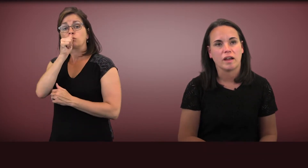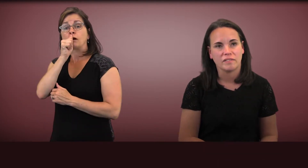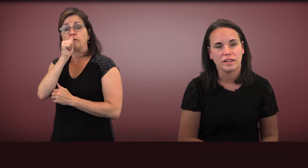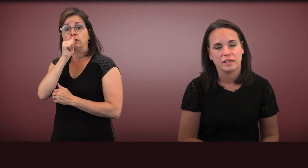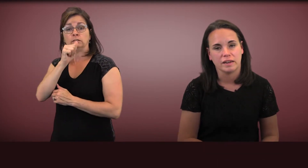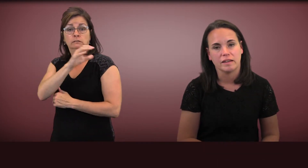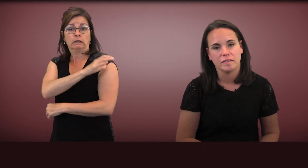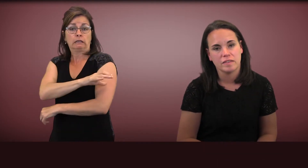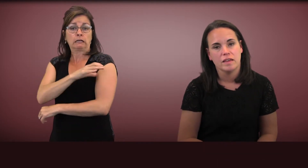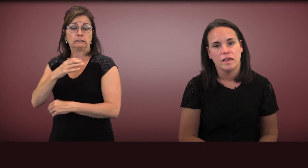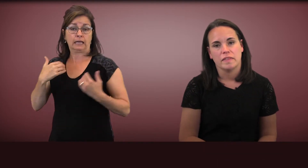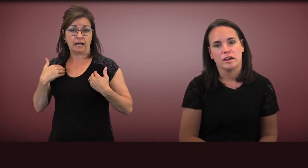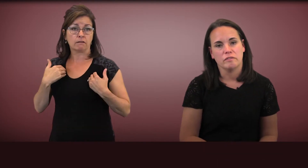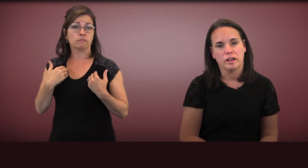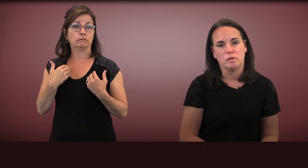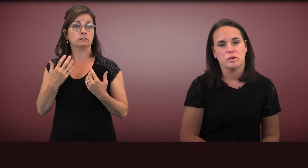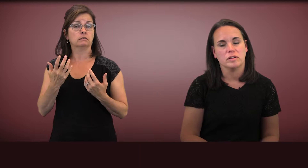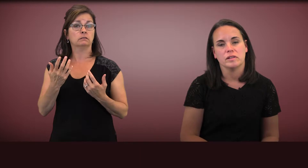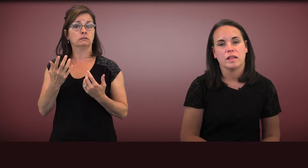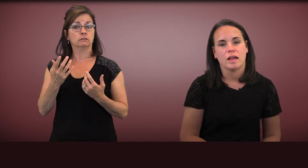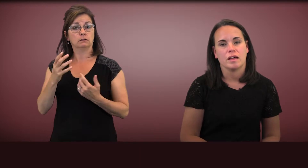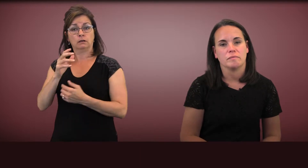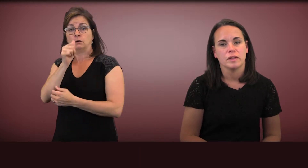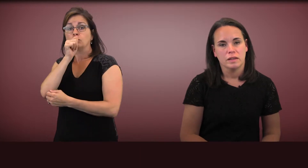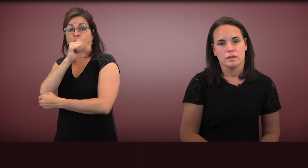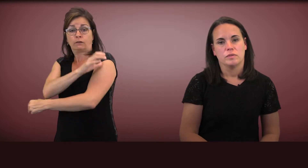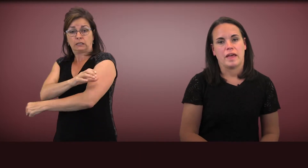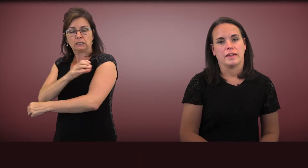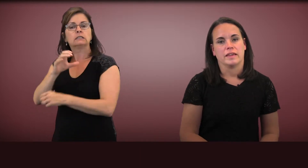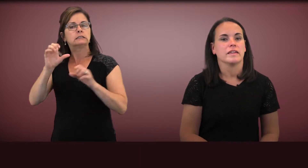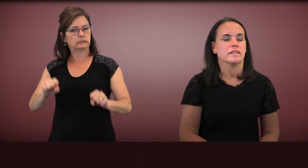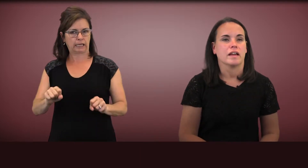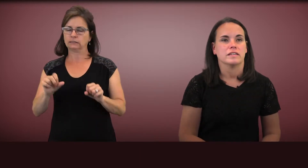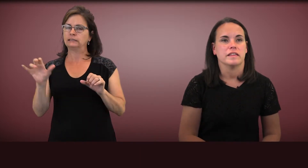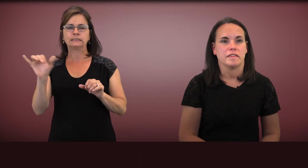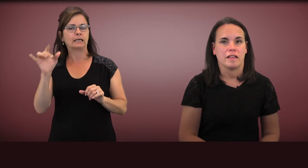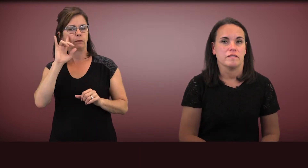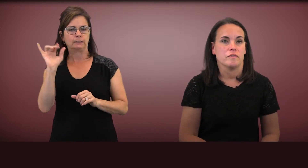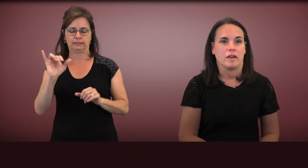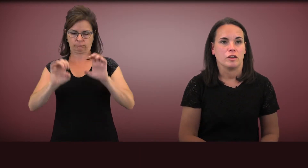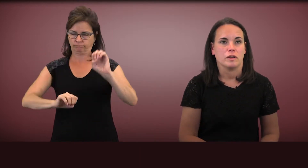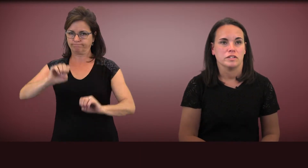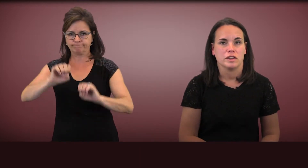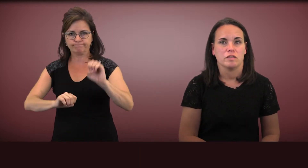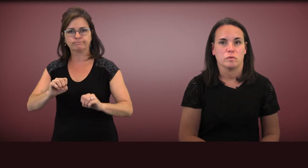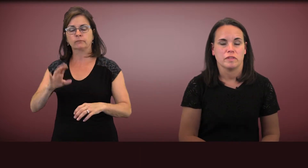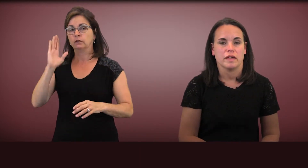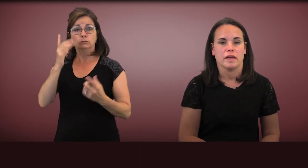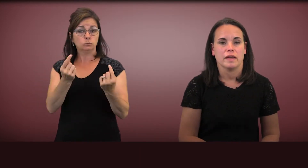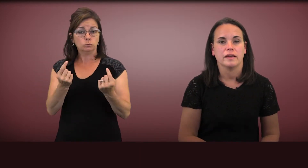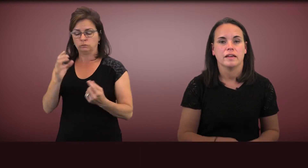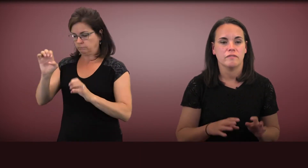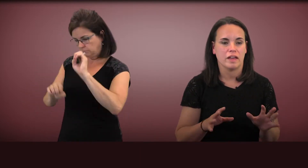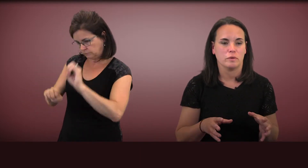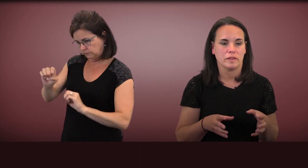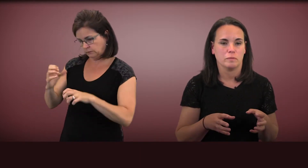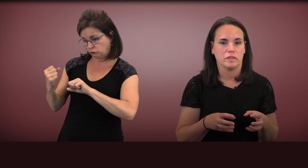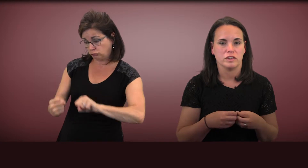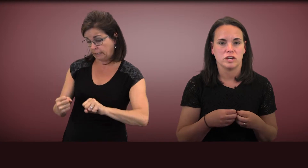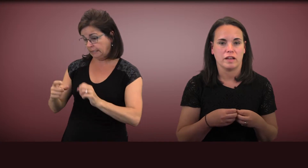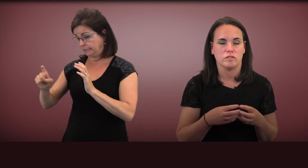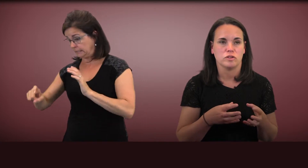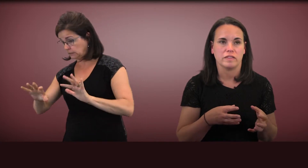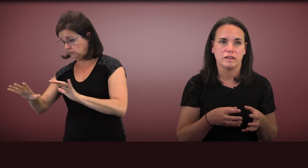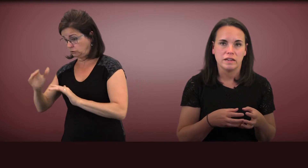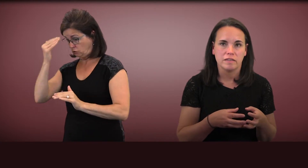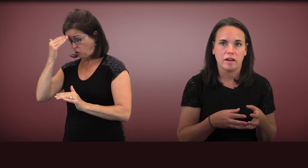also private clinics that are available that can conduct these kinds of evaluations, where they evaluate what